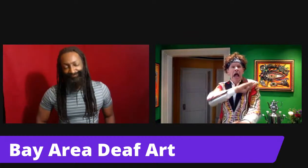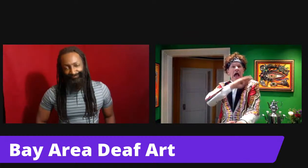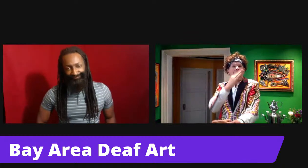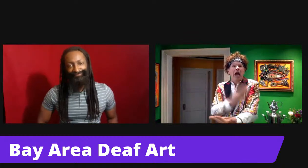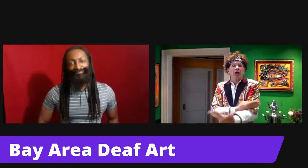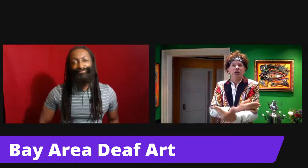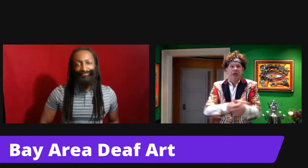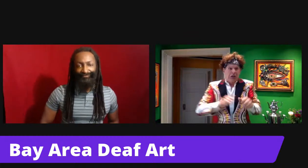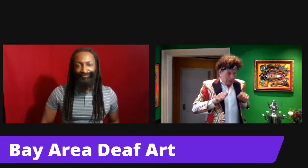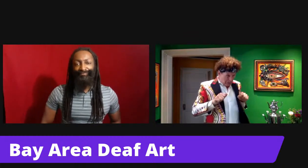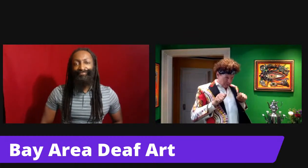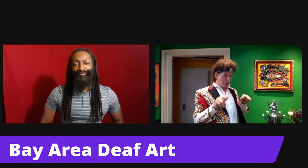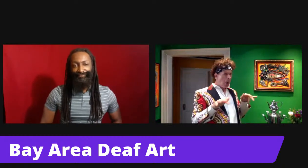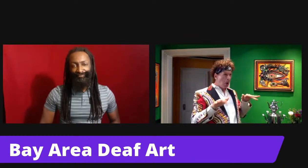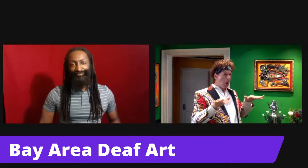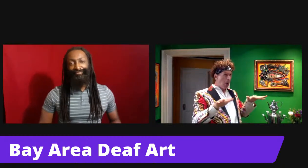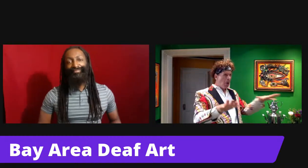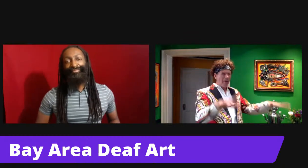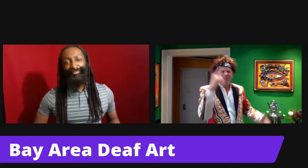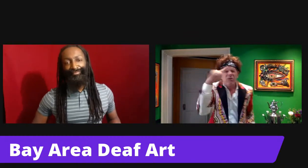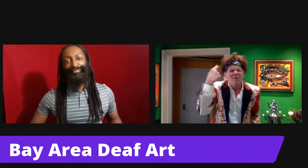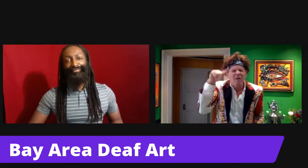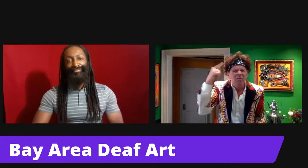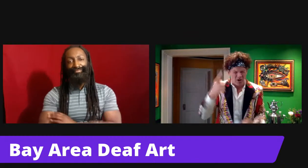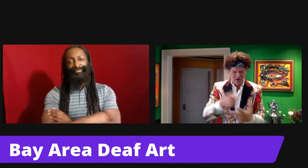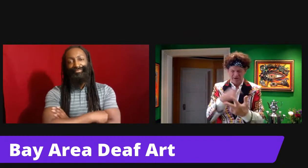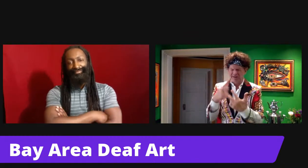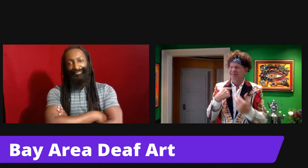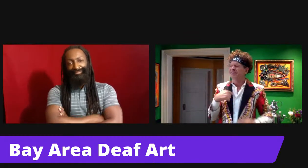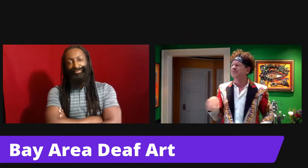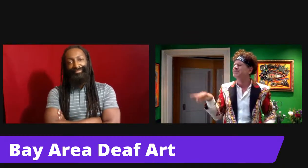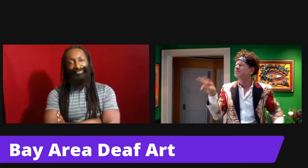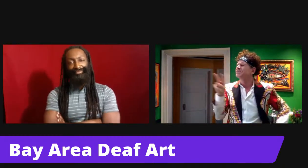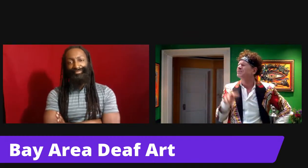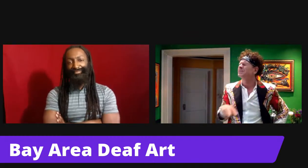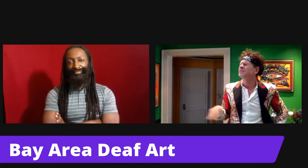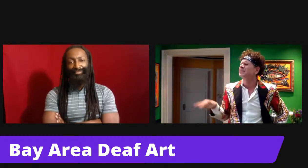Why did I spend all of that time, that energy? What was the point?